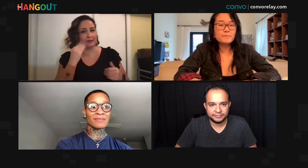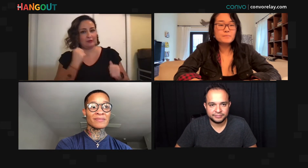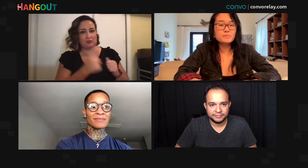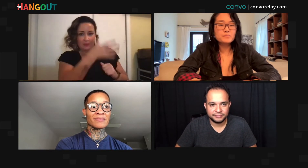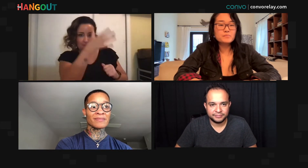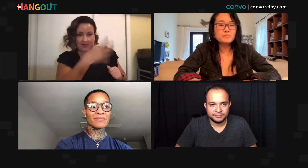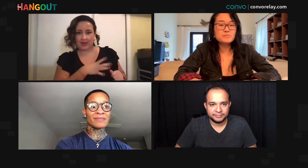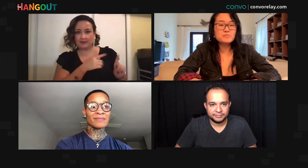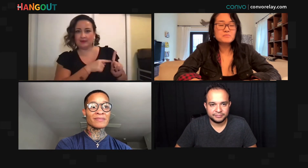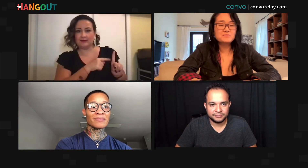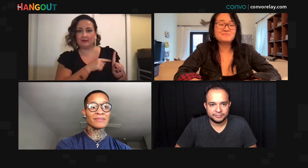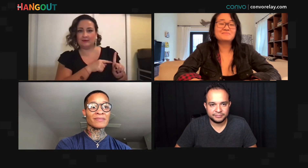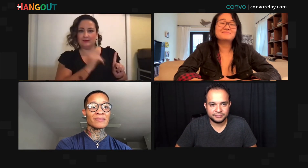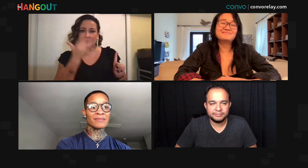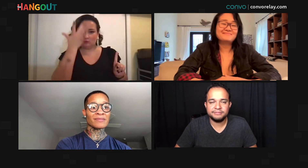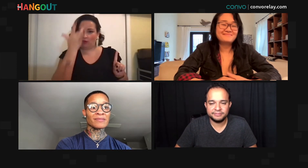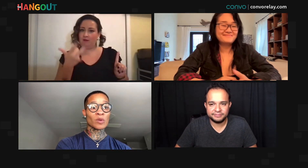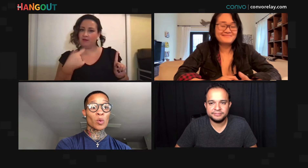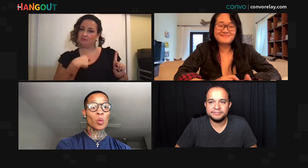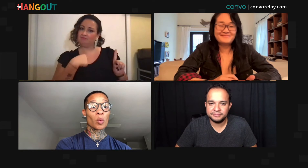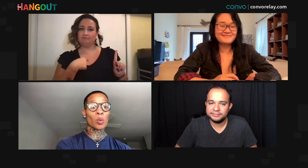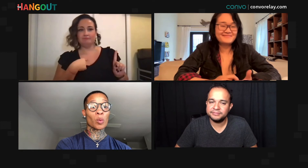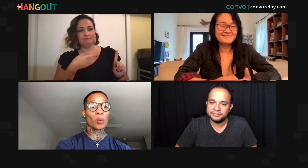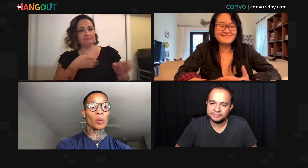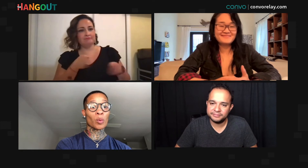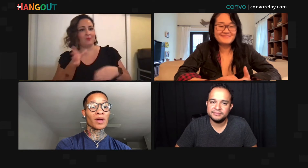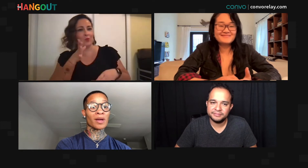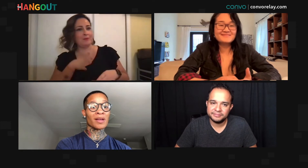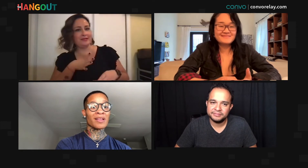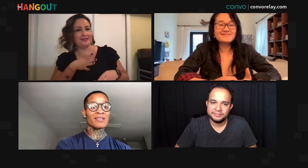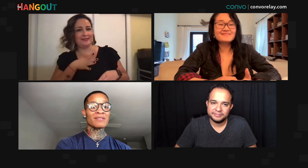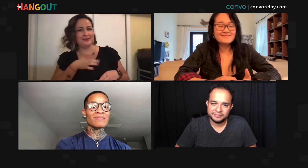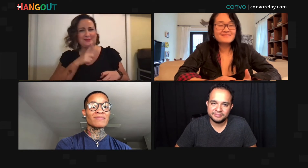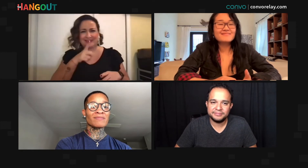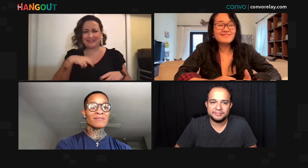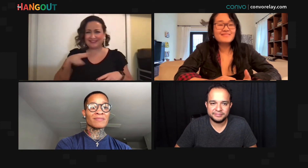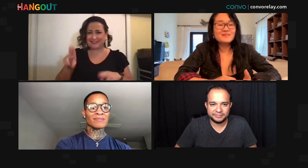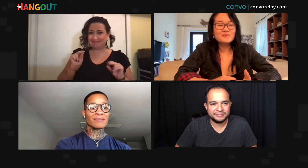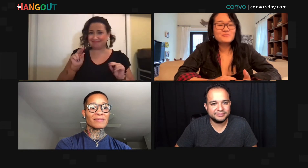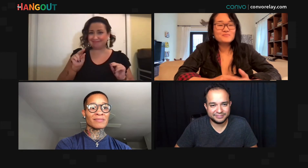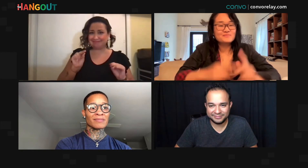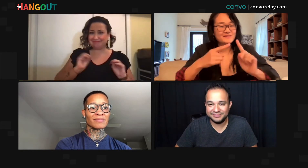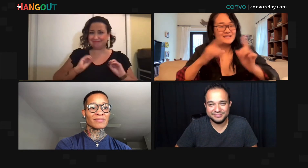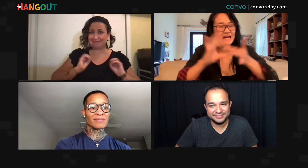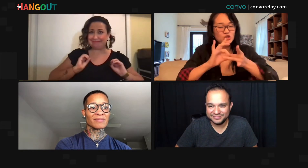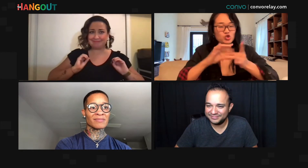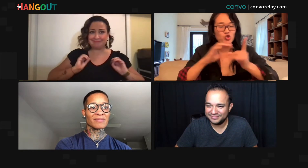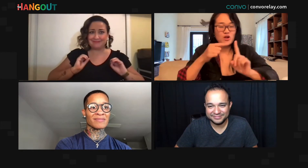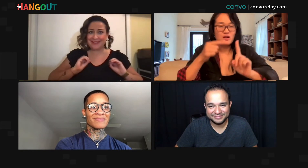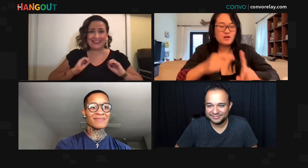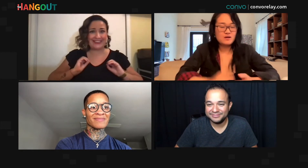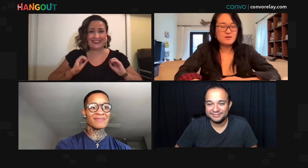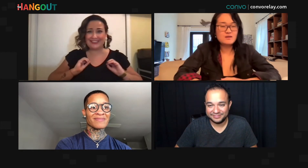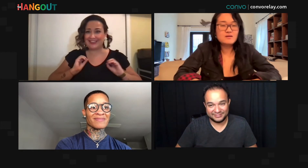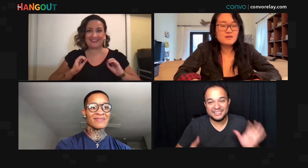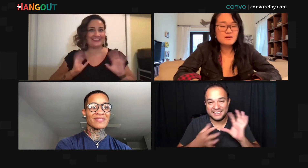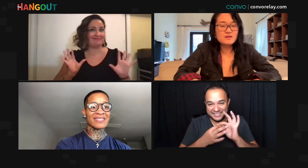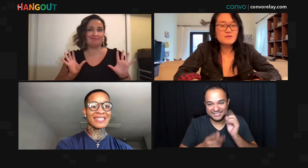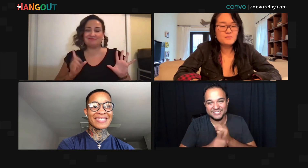to assume if, like they think, oh, this person is attracted to women because they had a bad experience with men, but